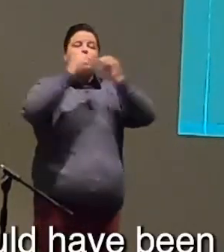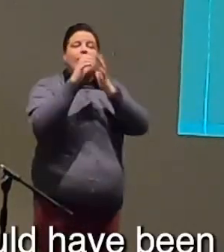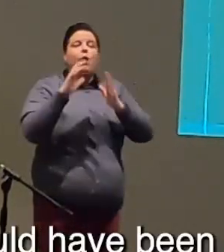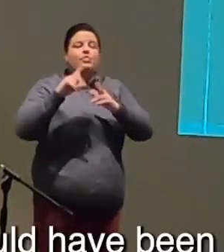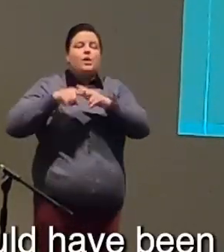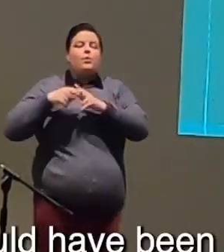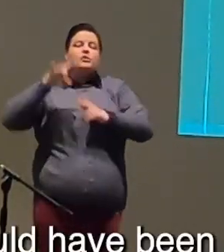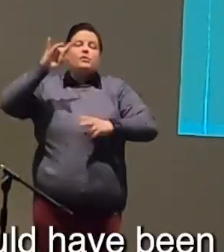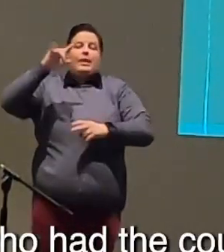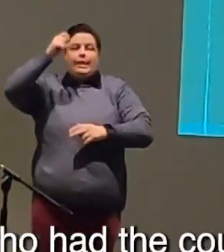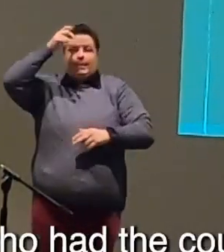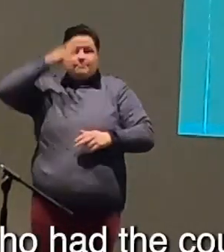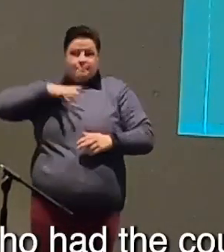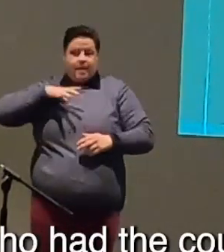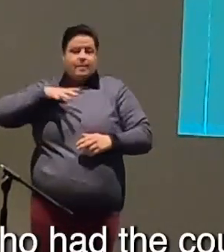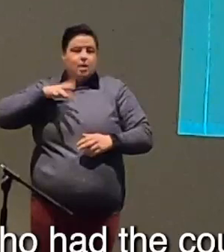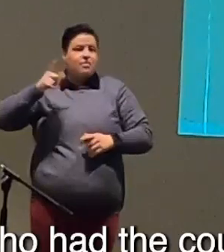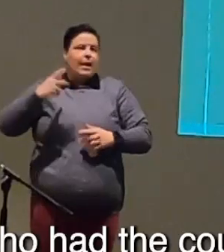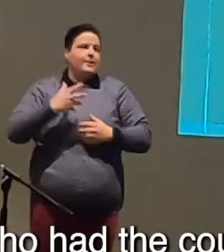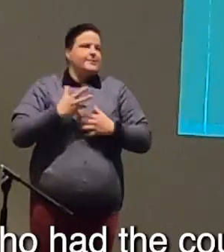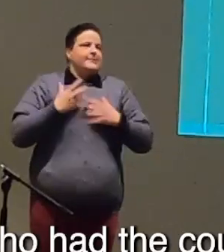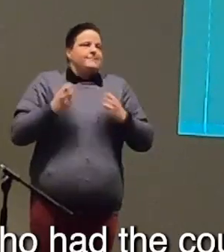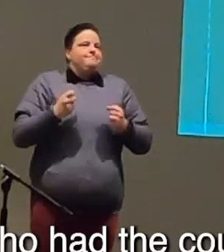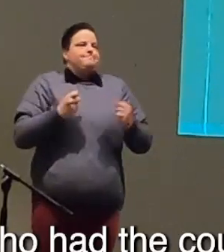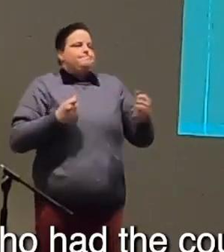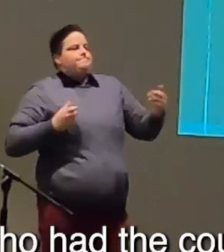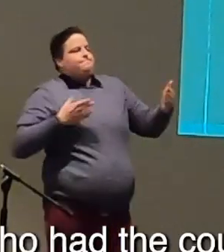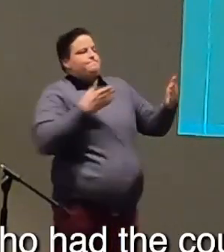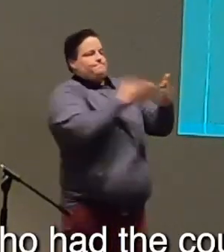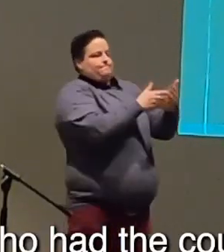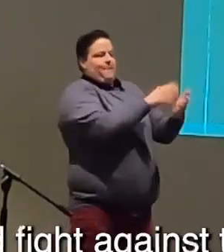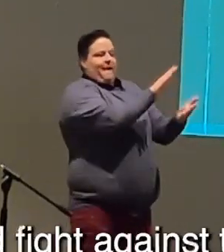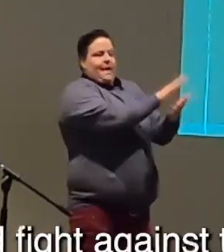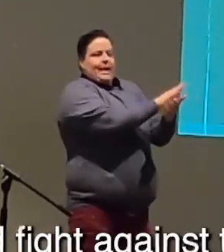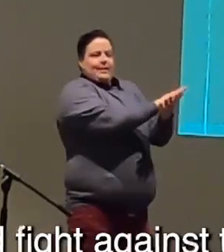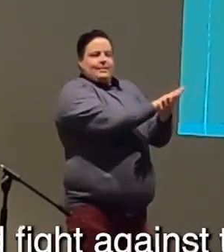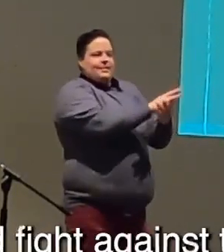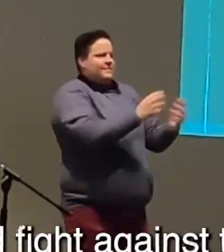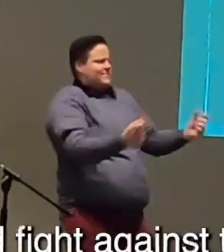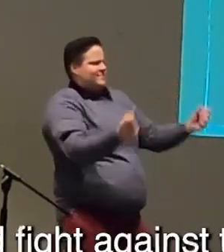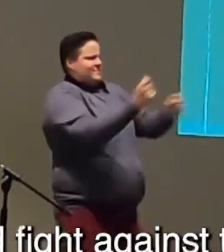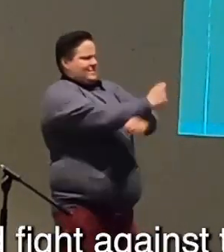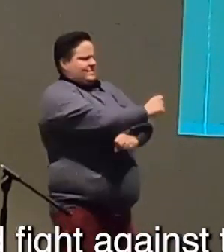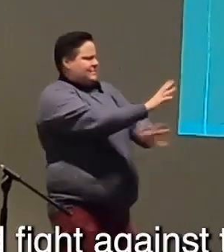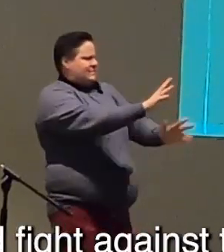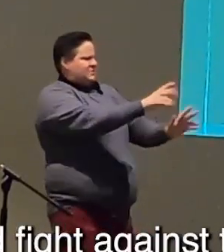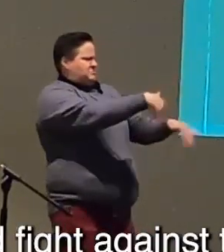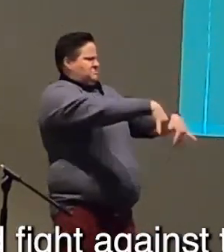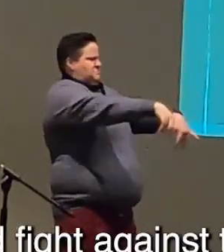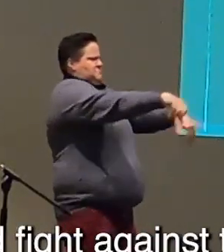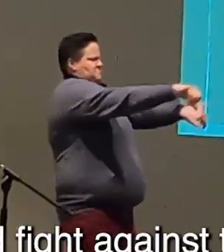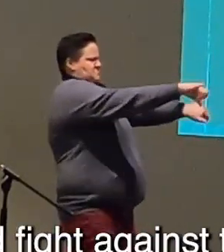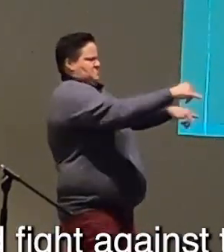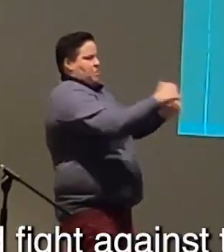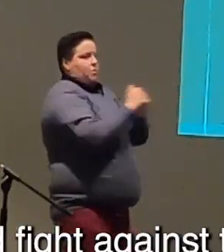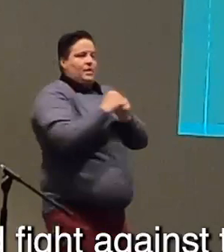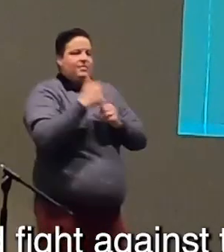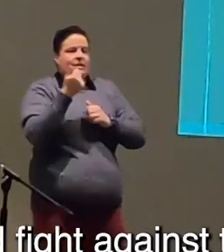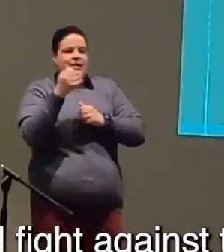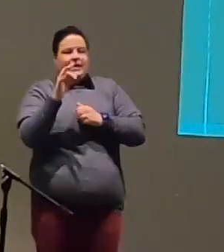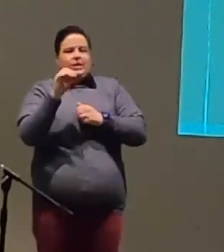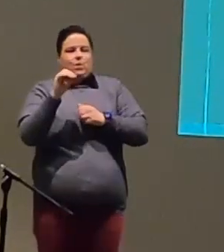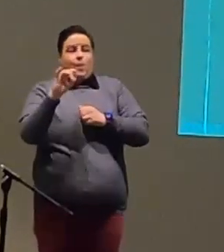those original 8 men who had the courage to go up against the Academy and fight against the status quo with this